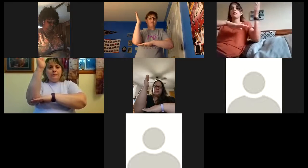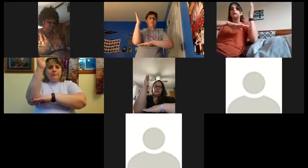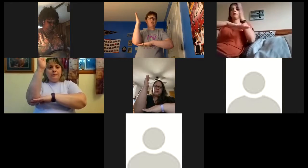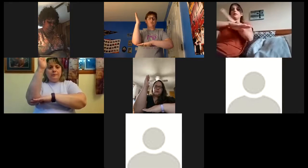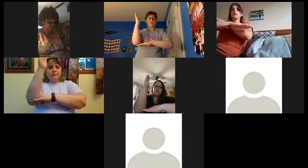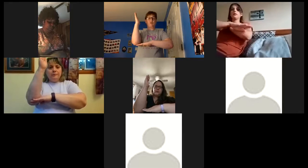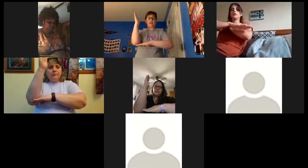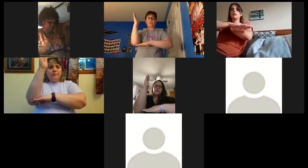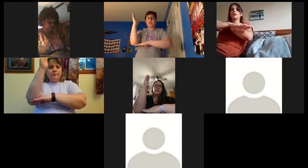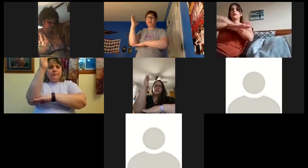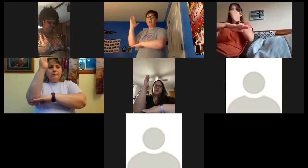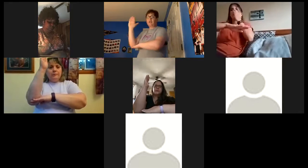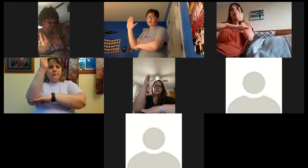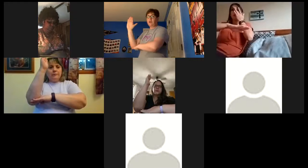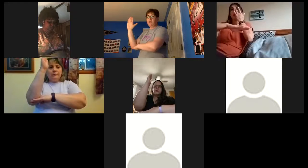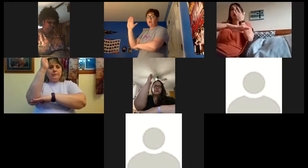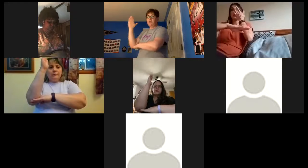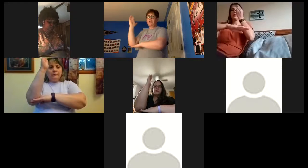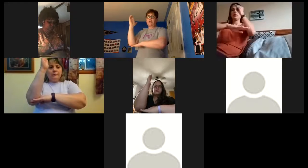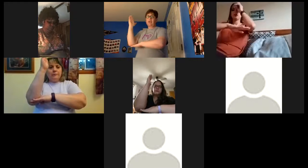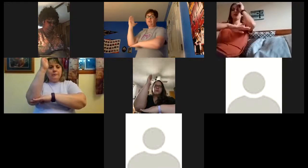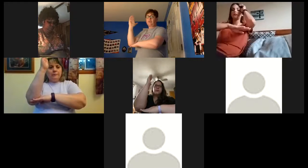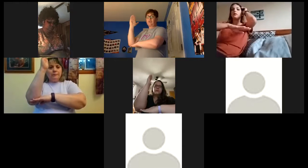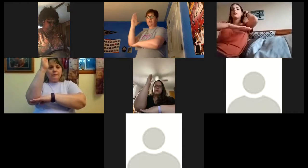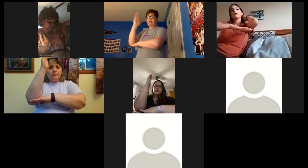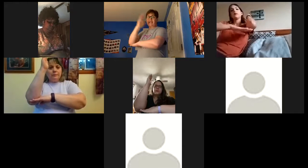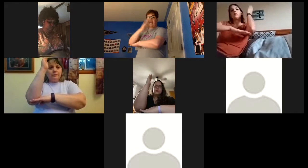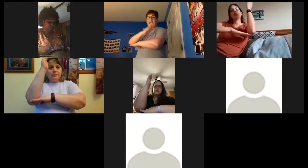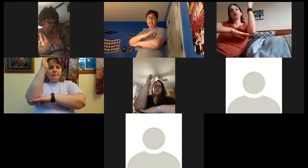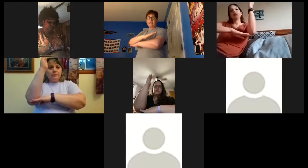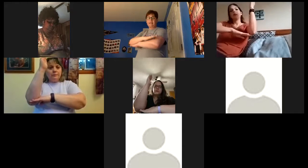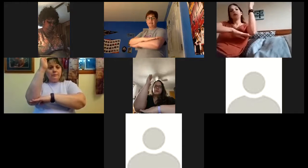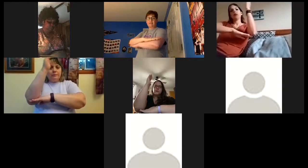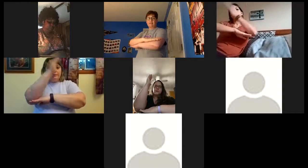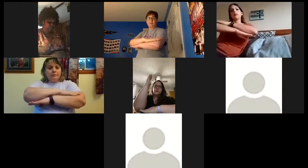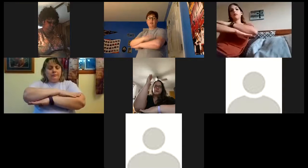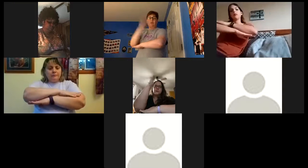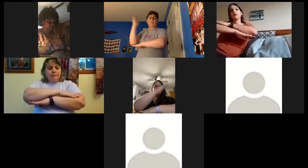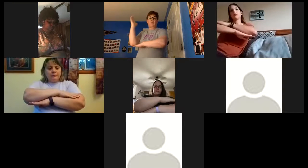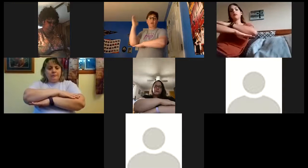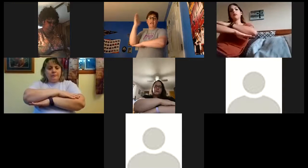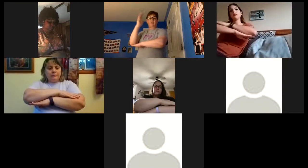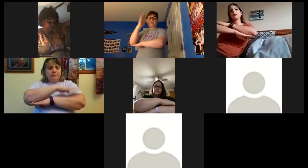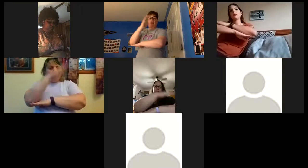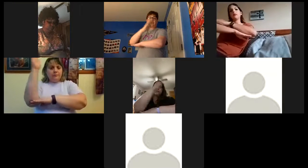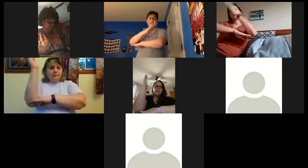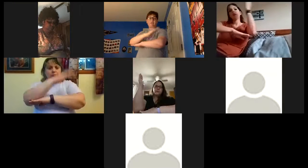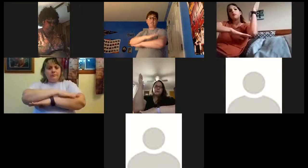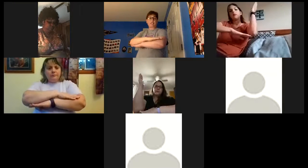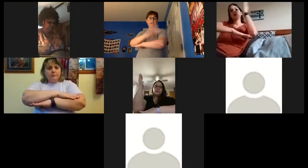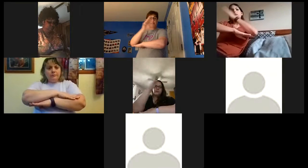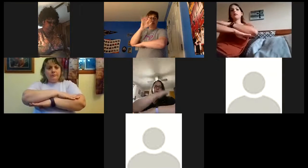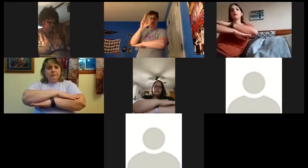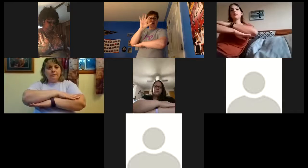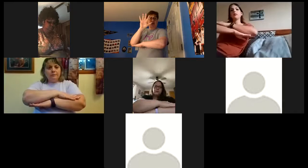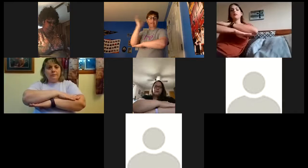day it is, if you'll imagine that. So you can either just do day, where your hand just goes down, just